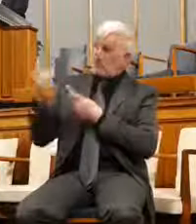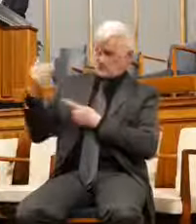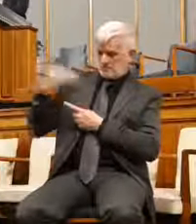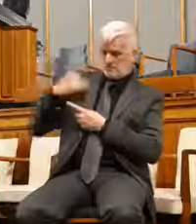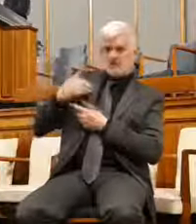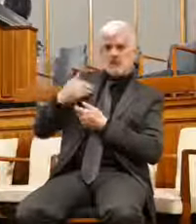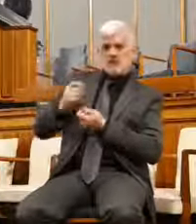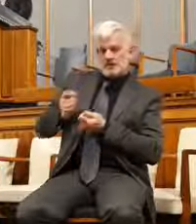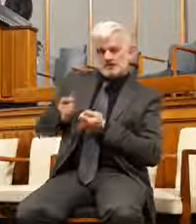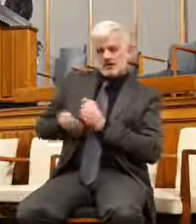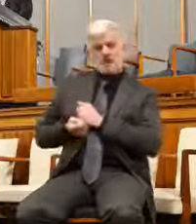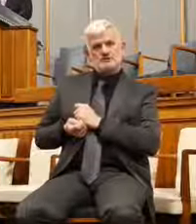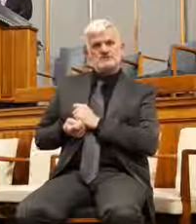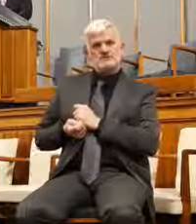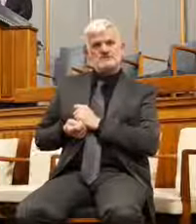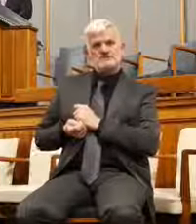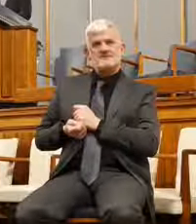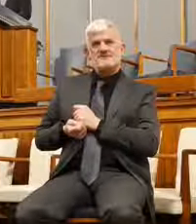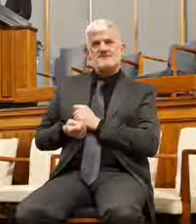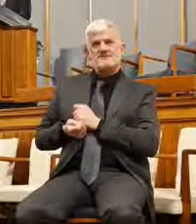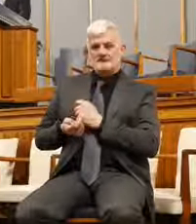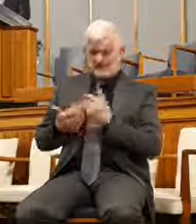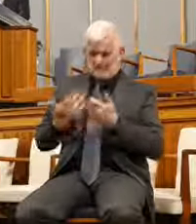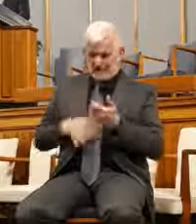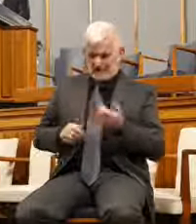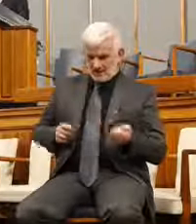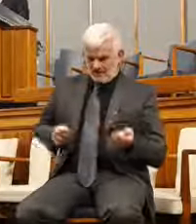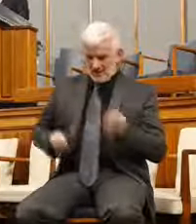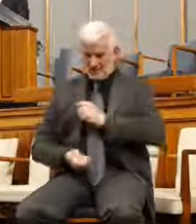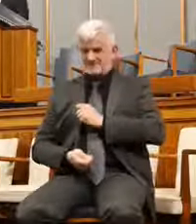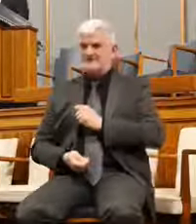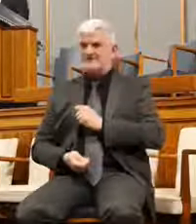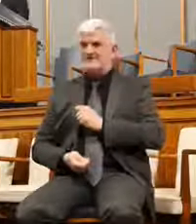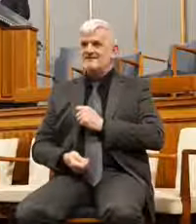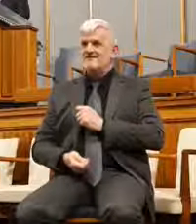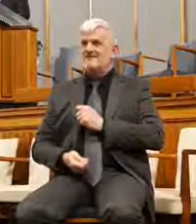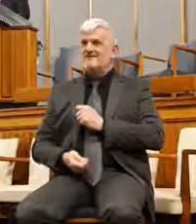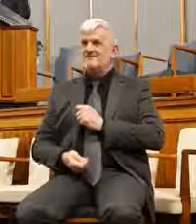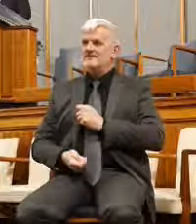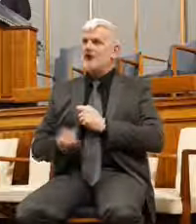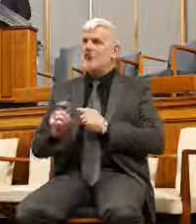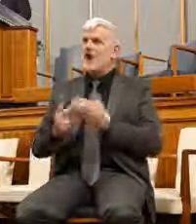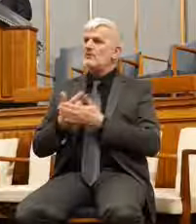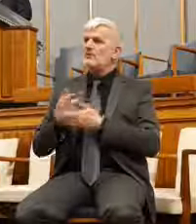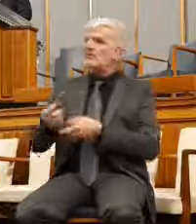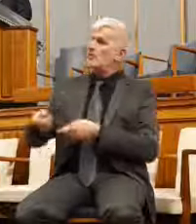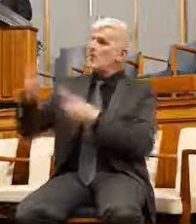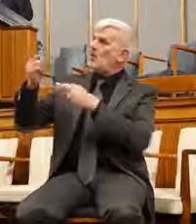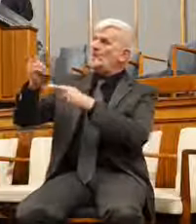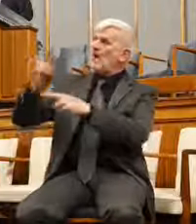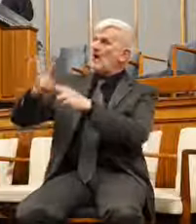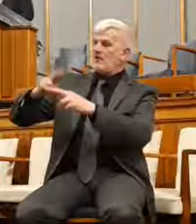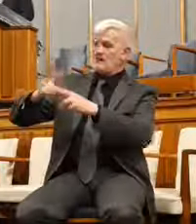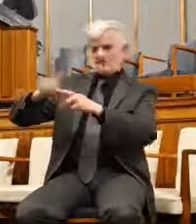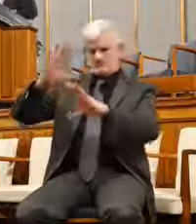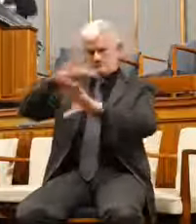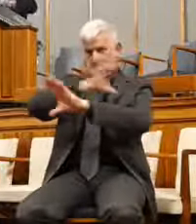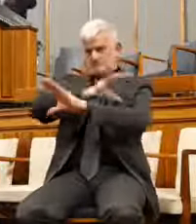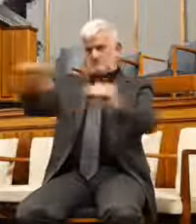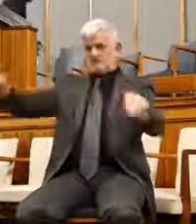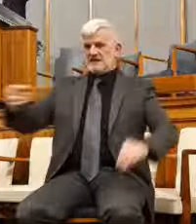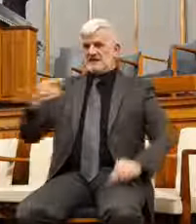we call conversion. Simultaneously, there is a great declaration from God the Father in heaven